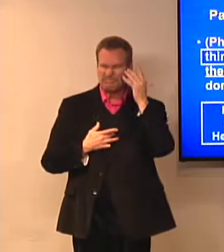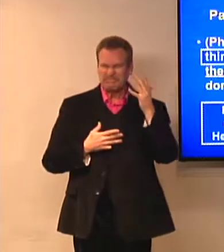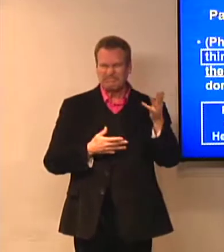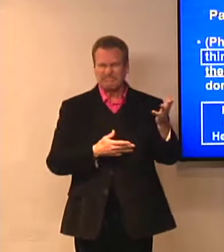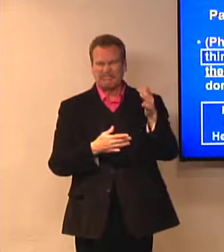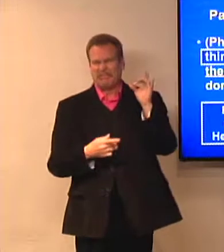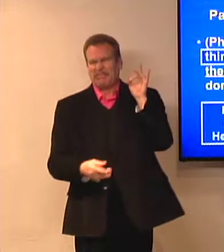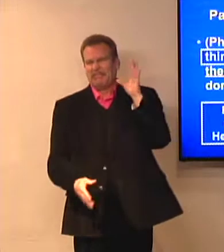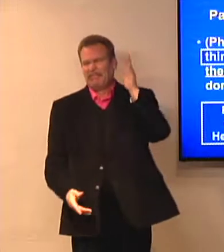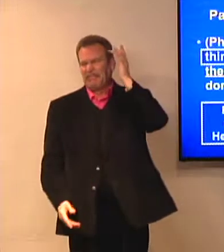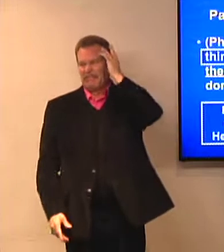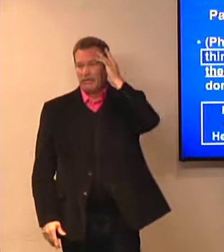Maybe perhaps